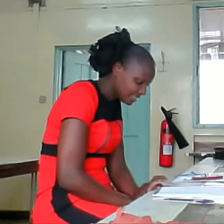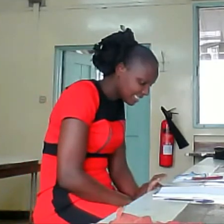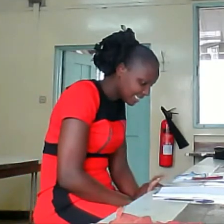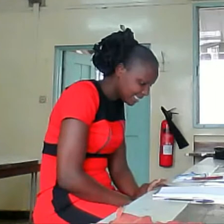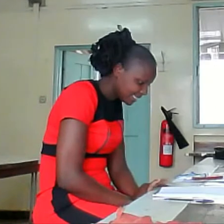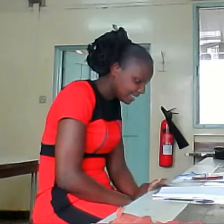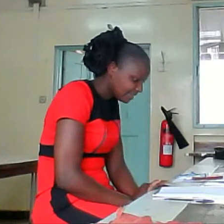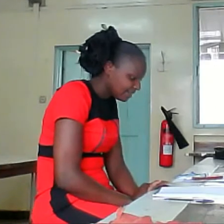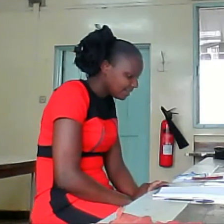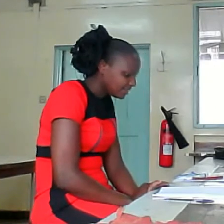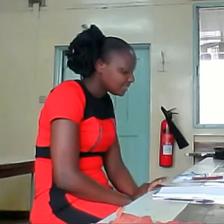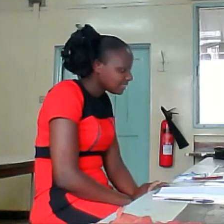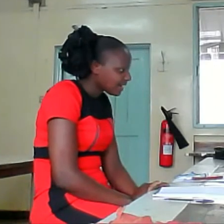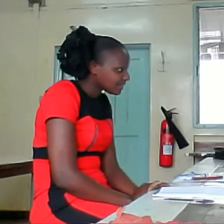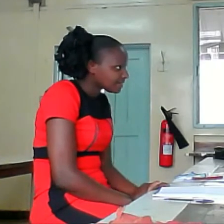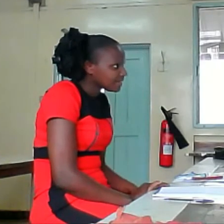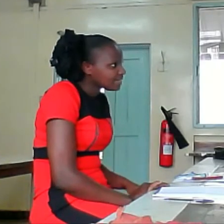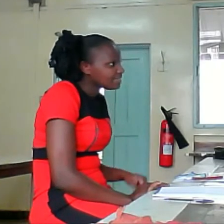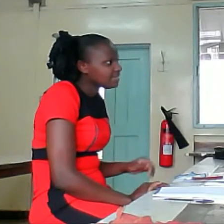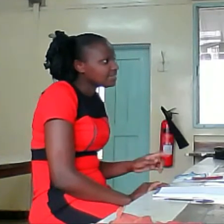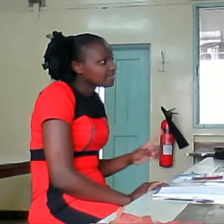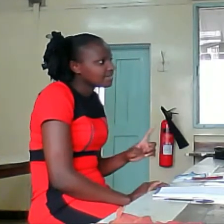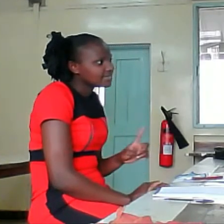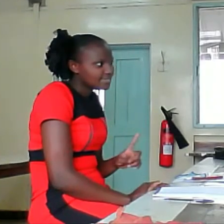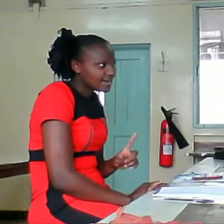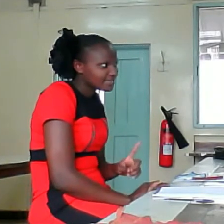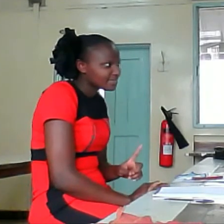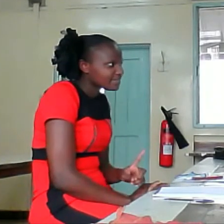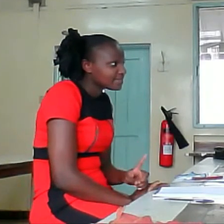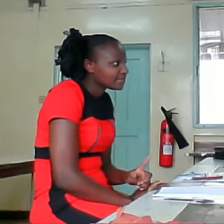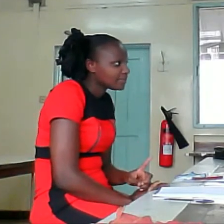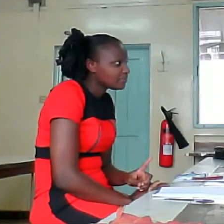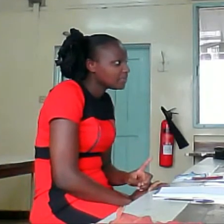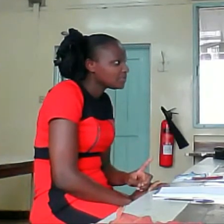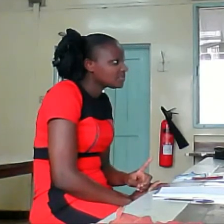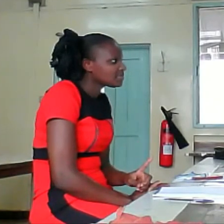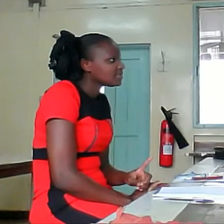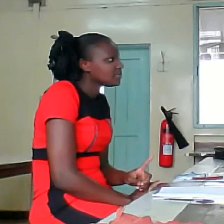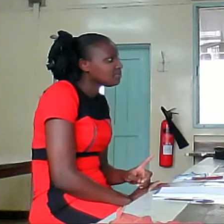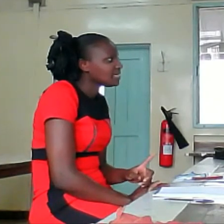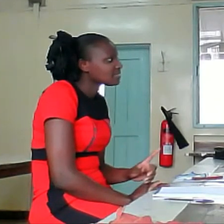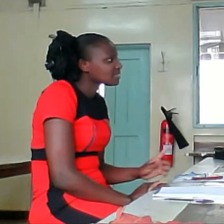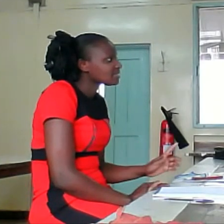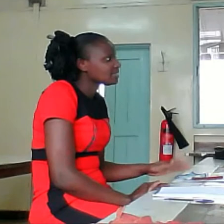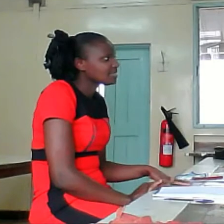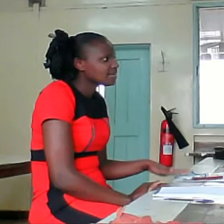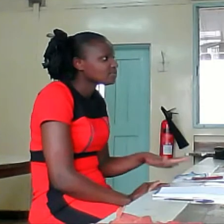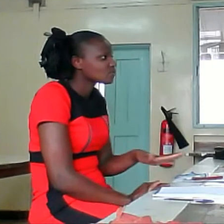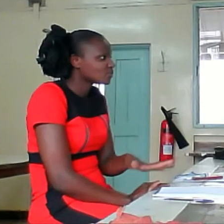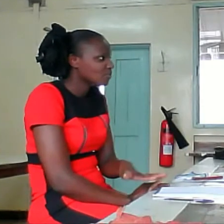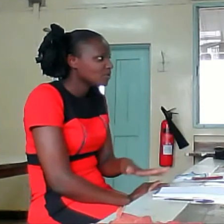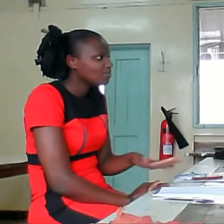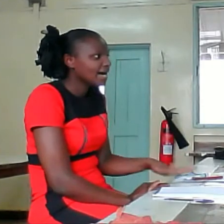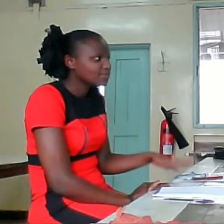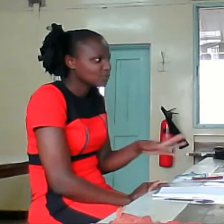vaccine. Return. Niliandika return because you meant return to normal, back to